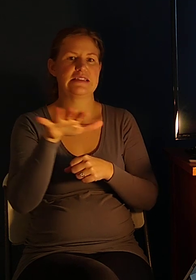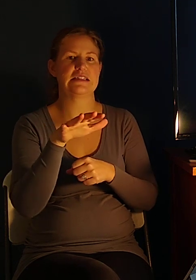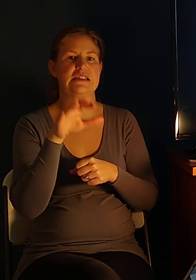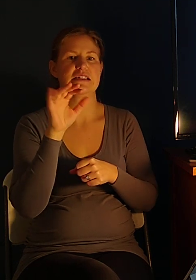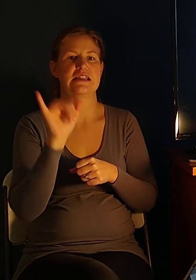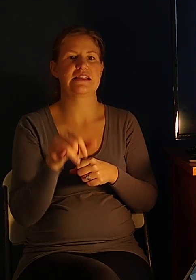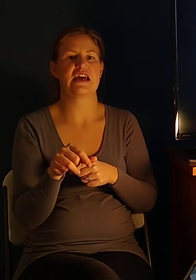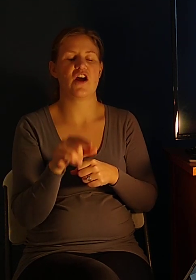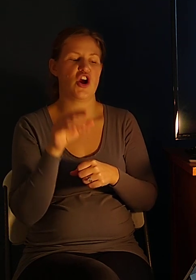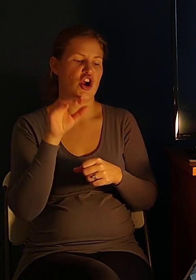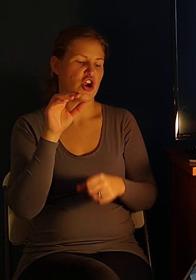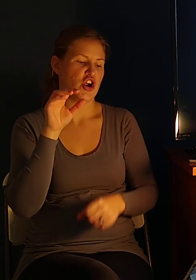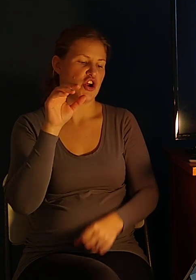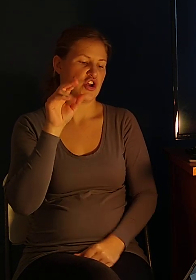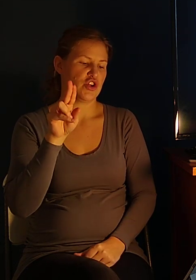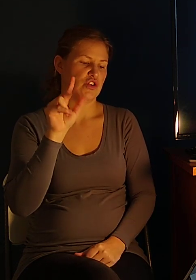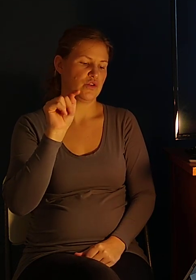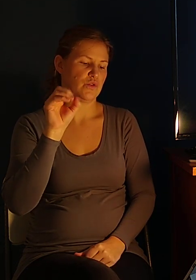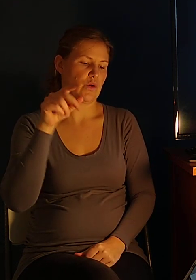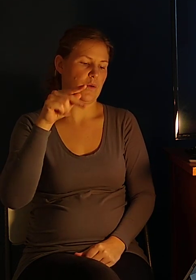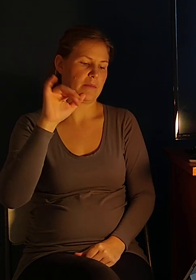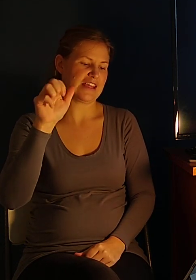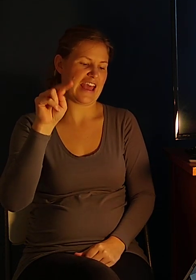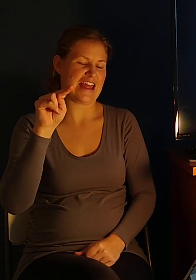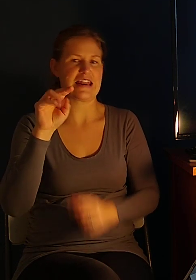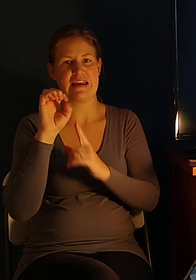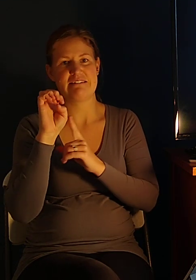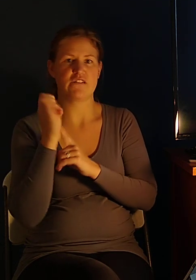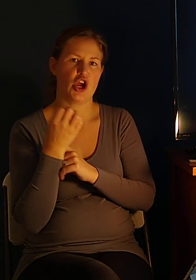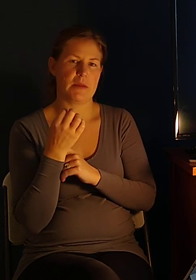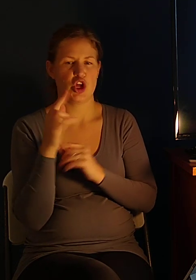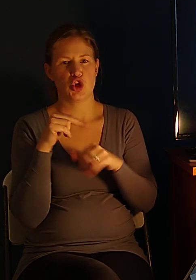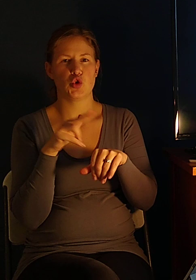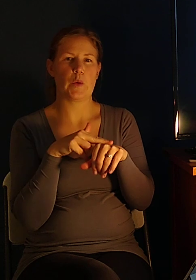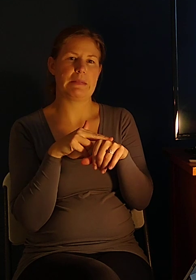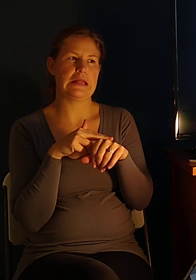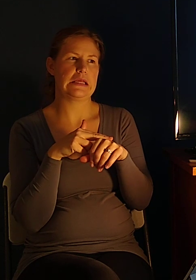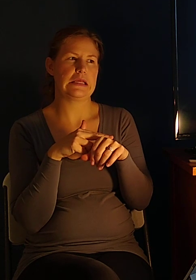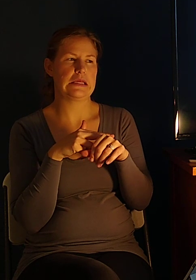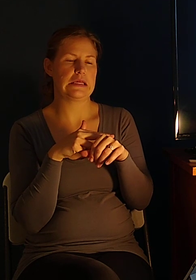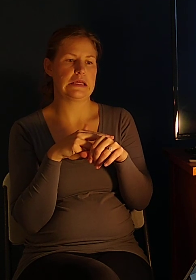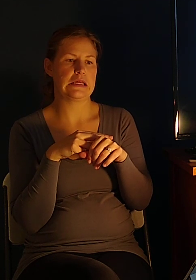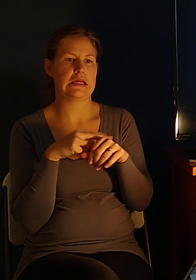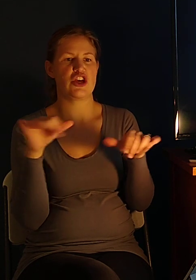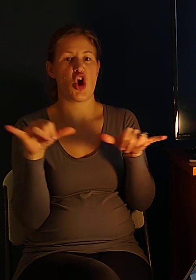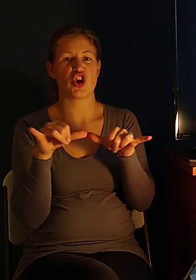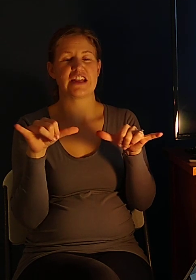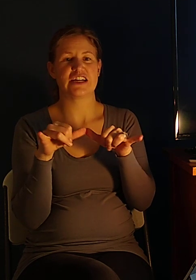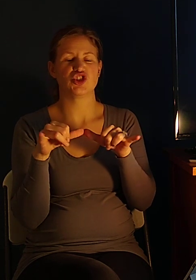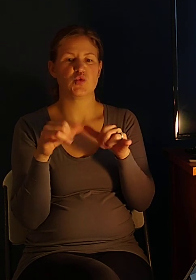a utopian environment. Usually these architectural features are